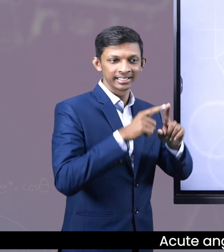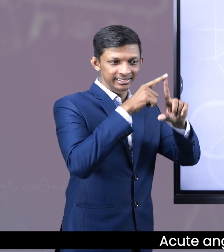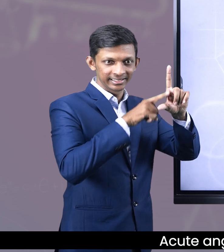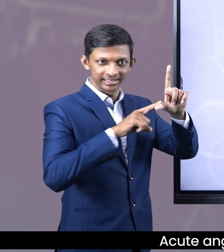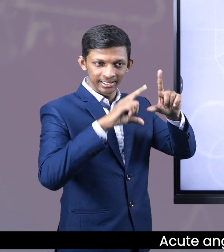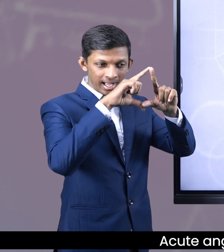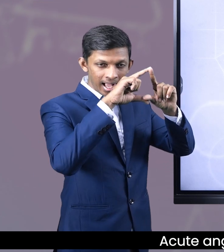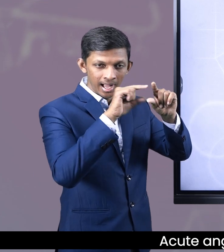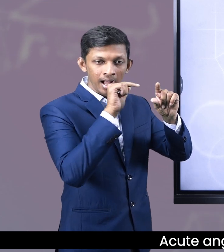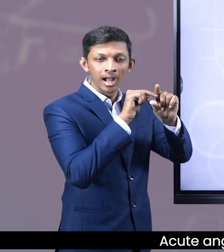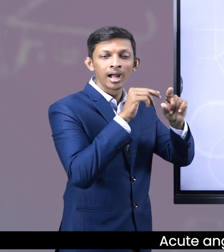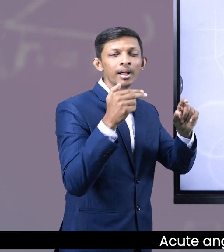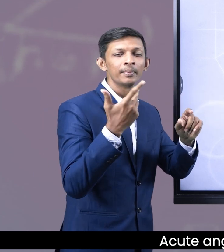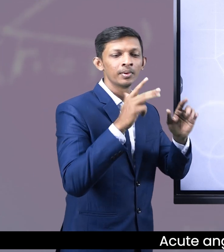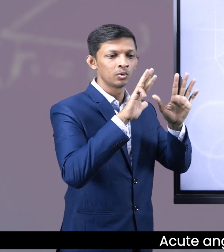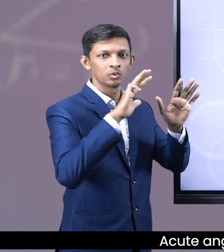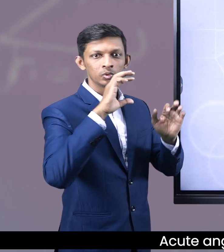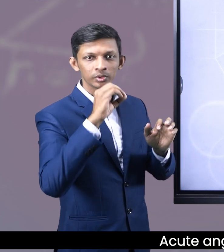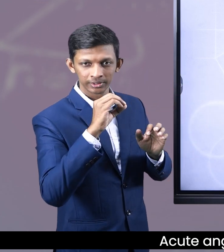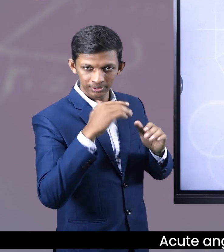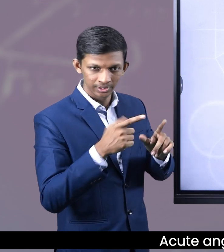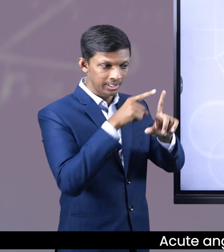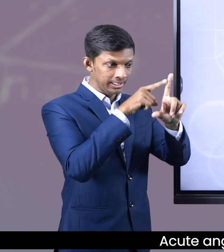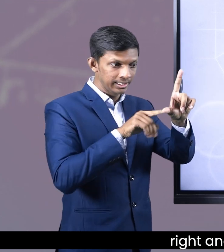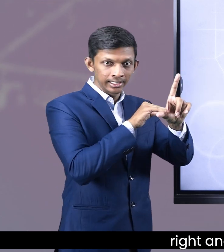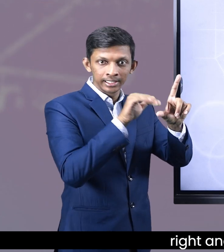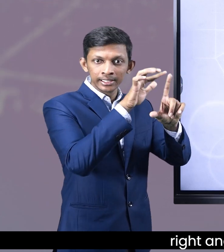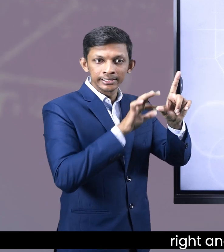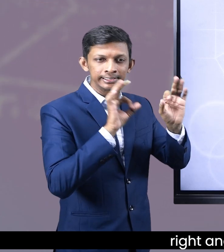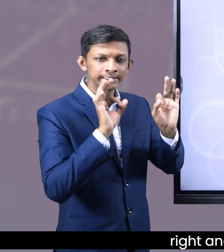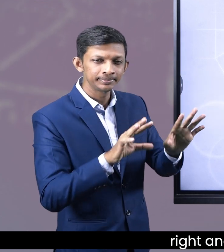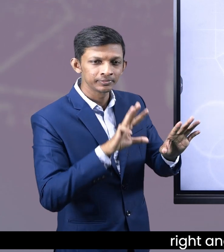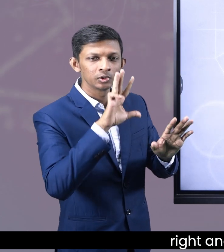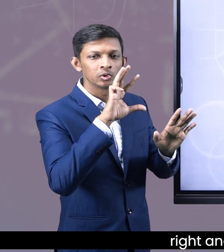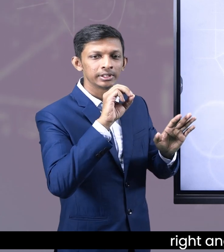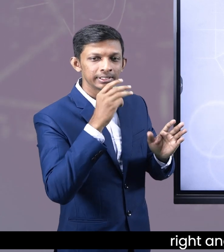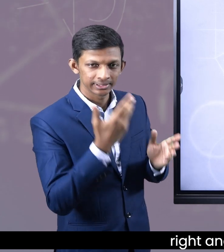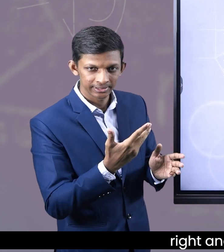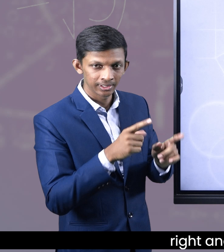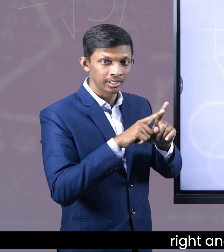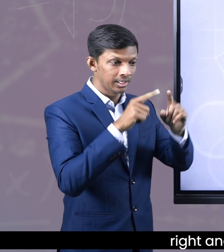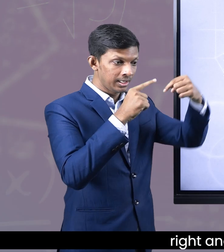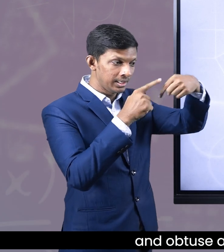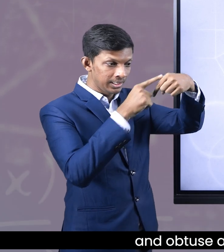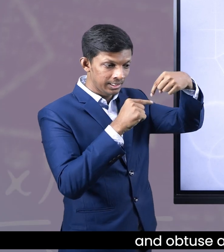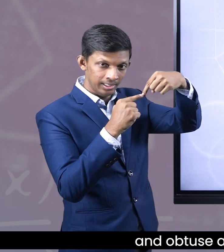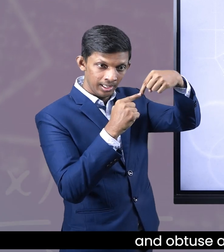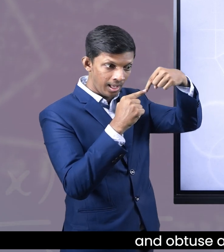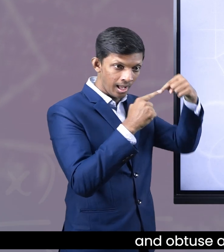Acute angles are less than 90 degrees, right angles are exactly 90 degrees, and obtuse angles are